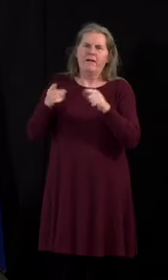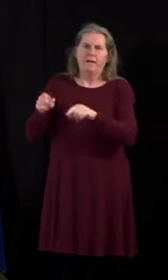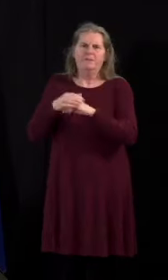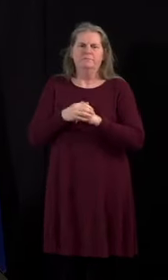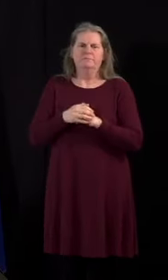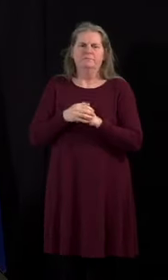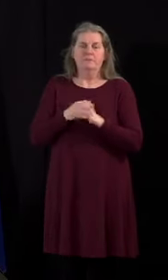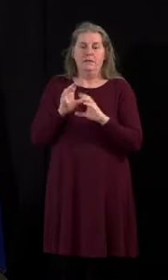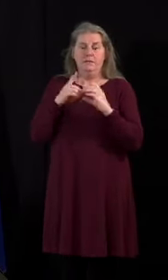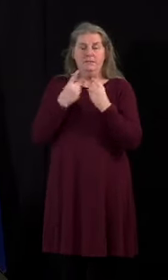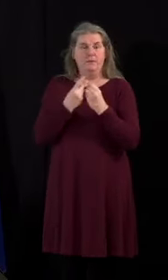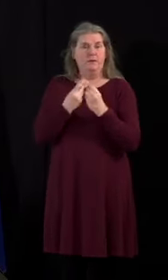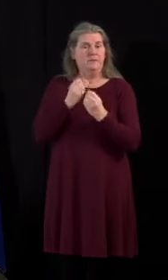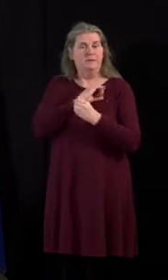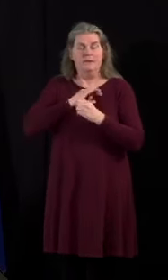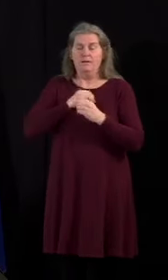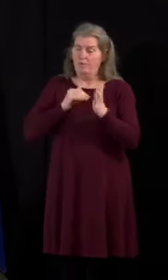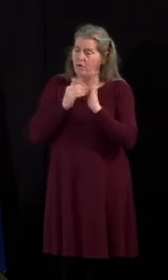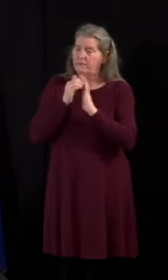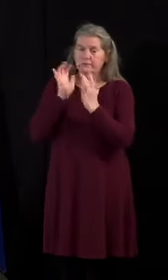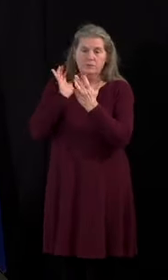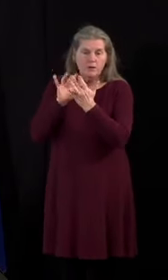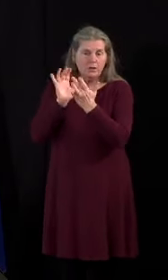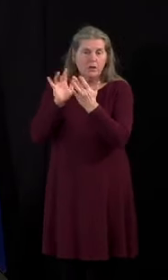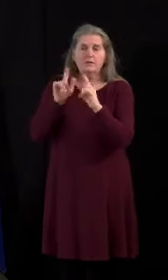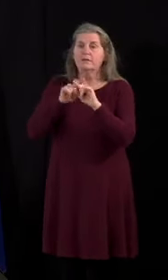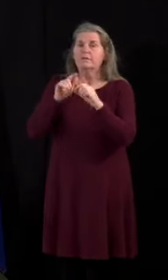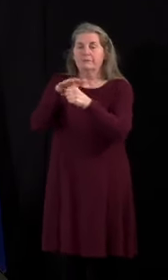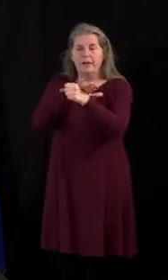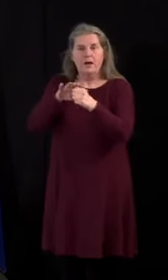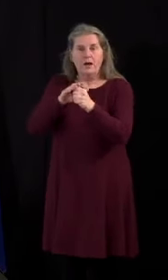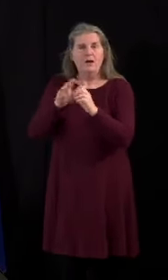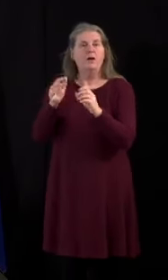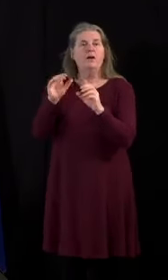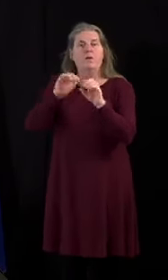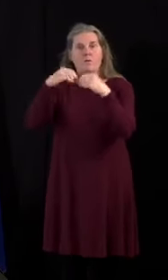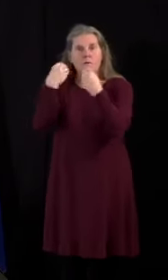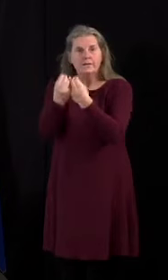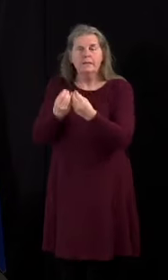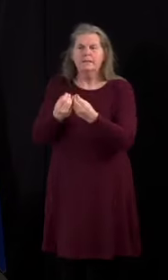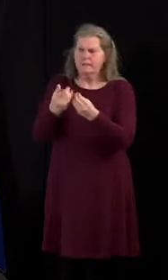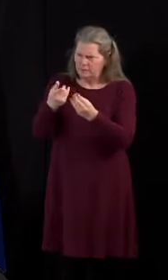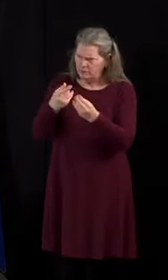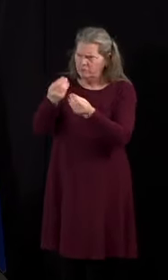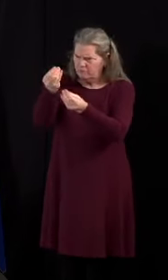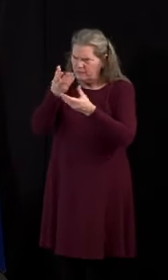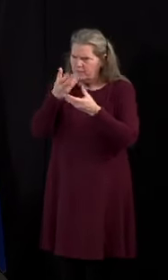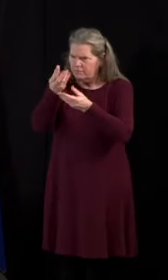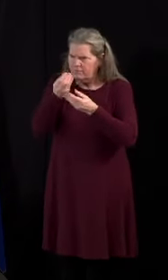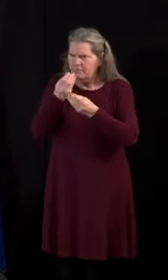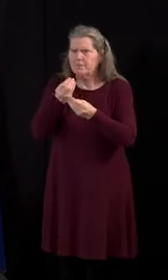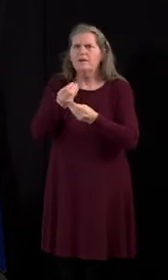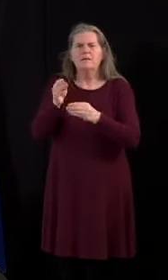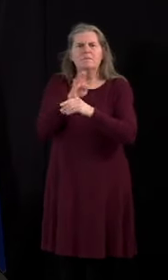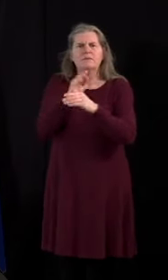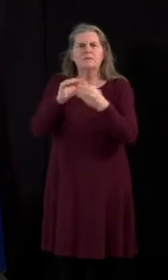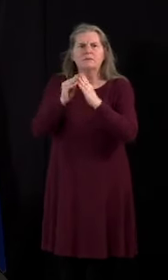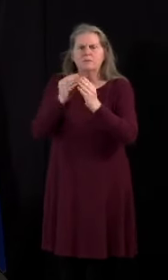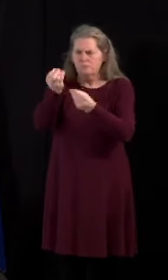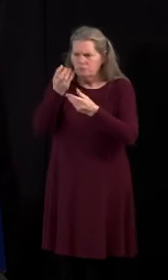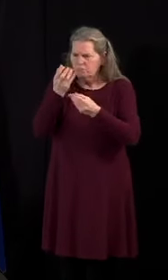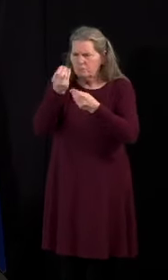Department staff are in regular contact with local organizations representing the interests of Yukon business